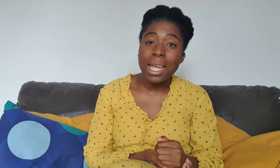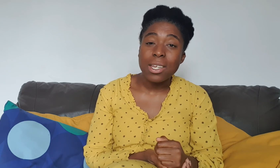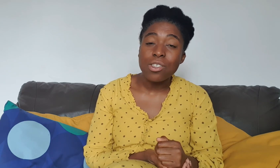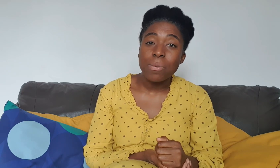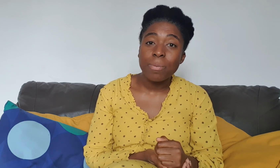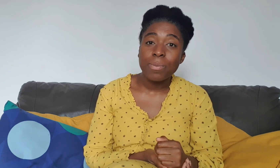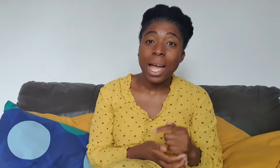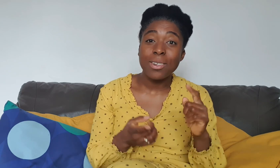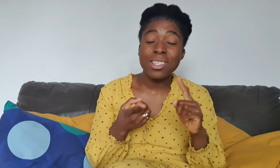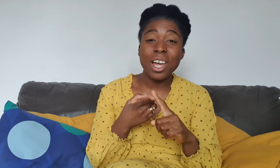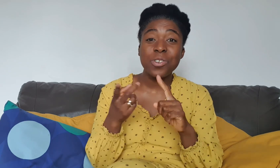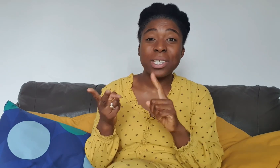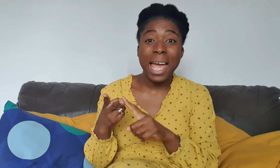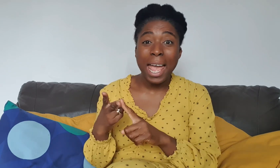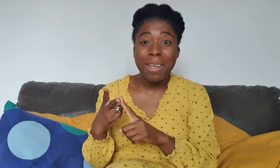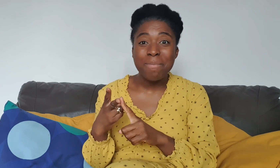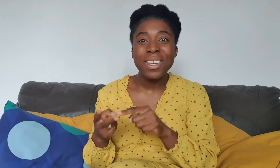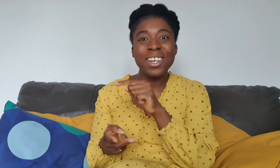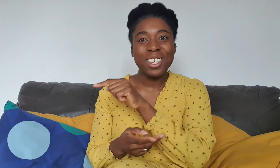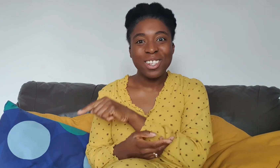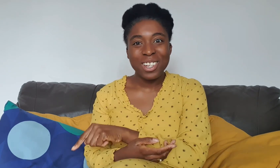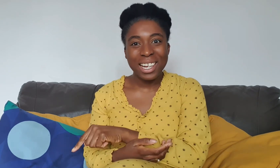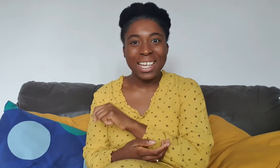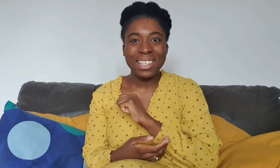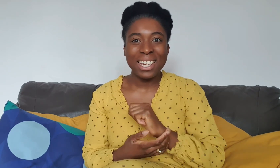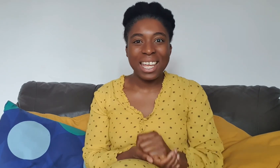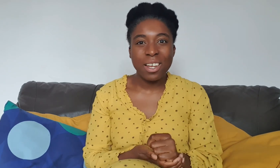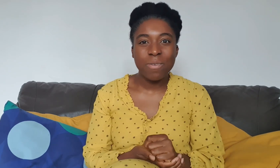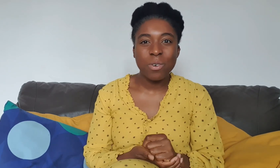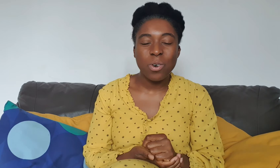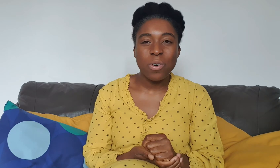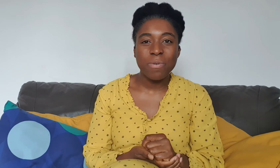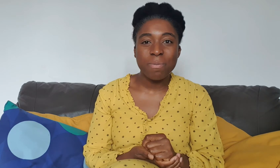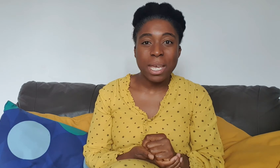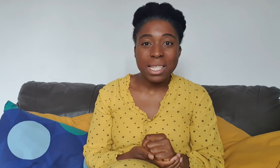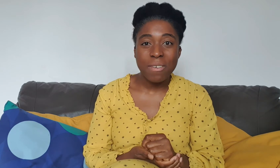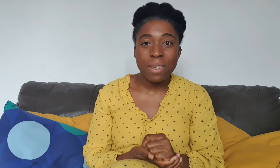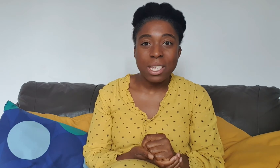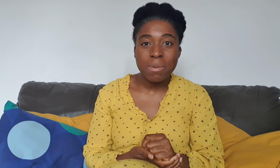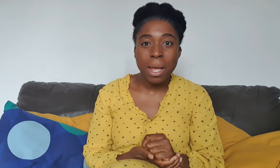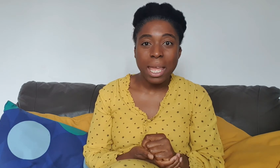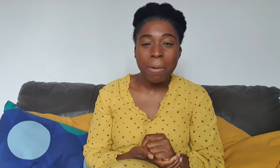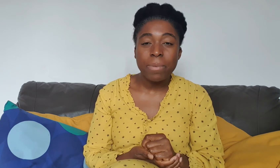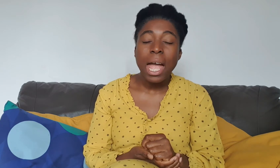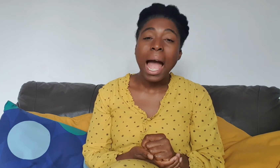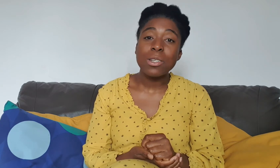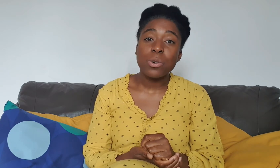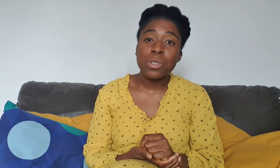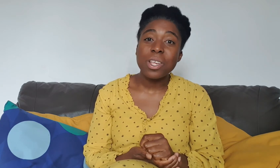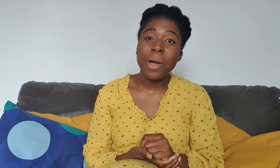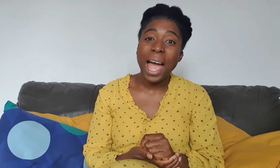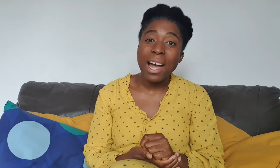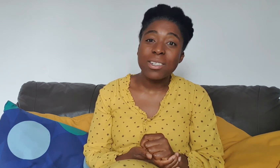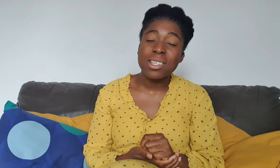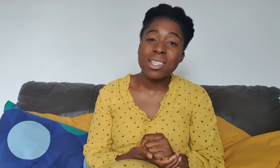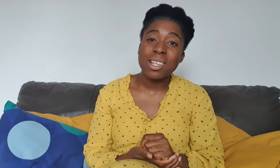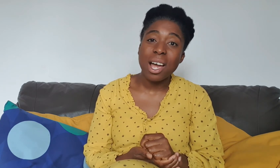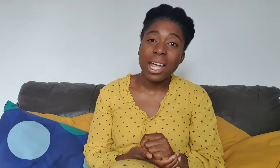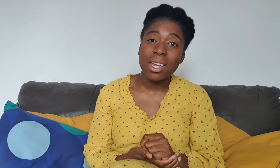age, how to sign your name, click the link for BSL finger spelling, and also how to sign